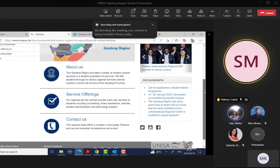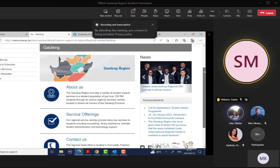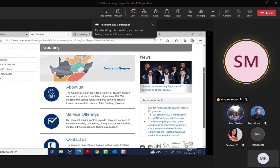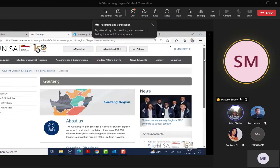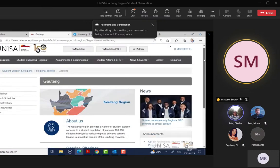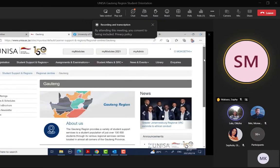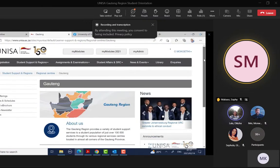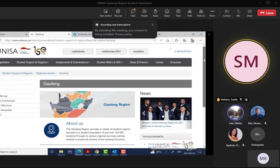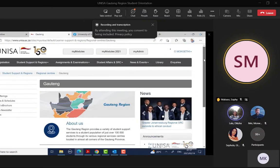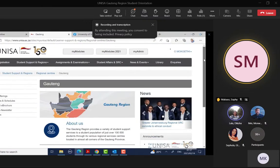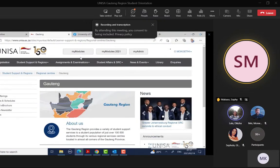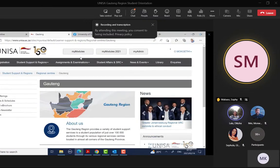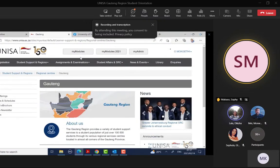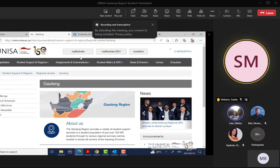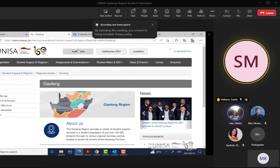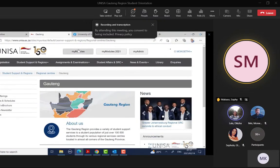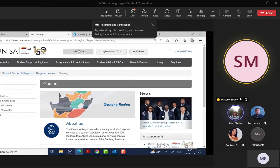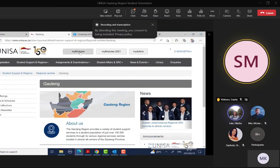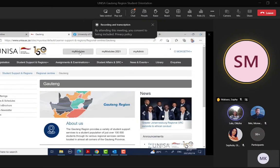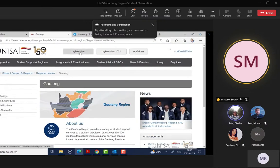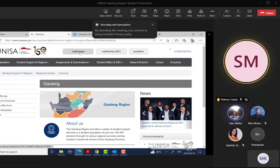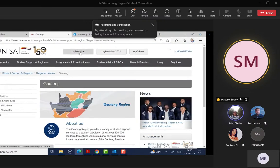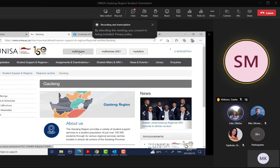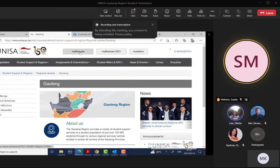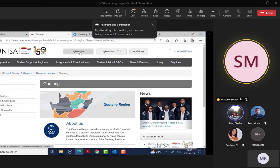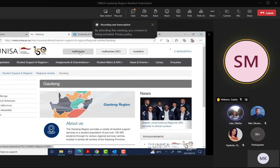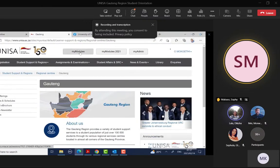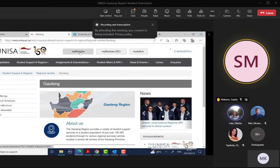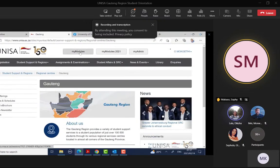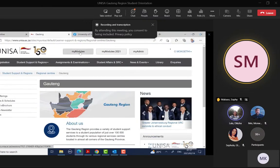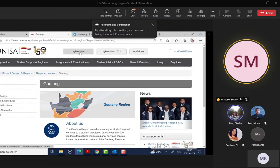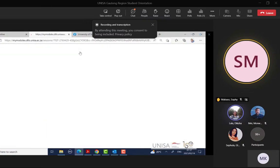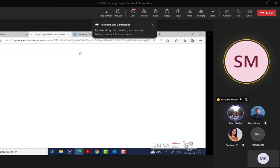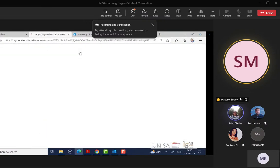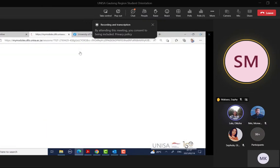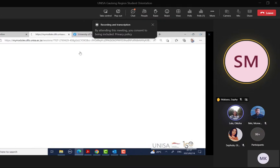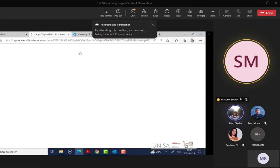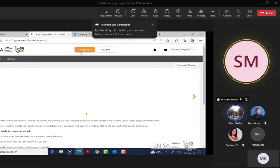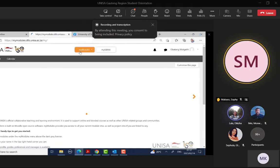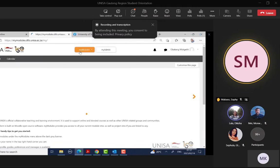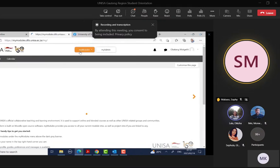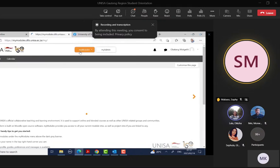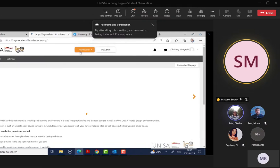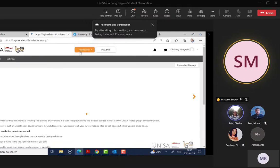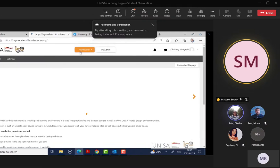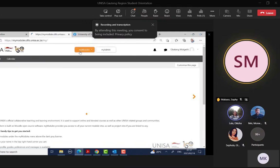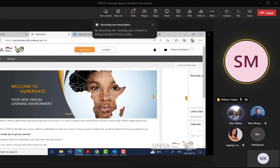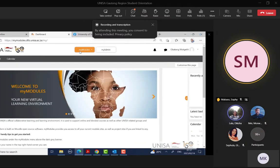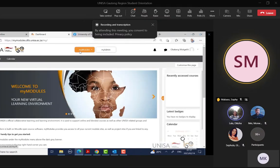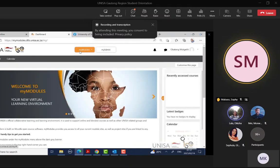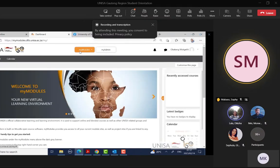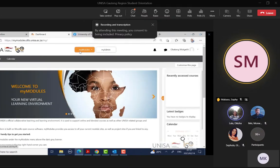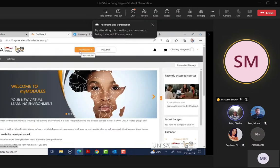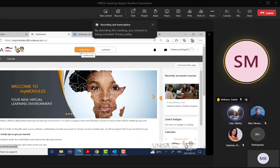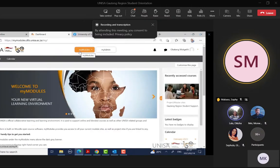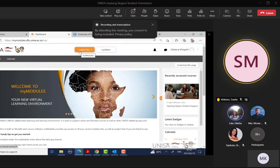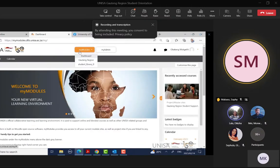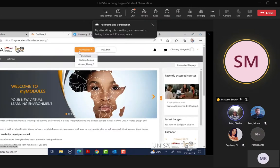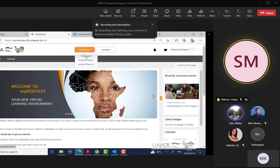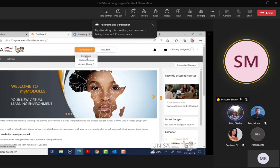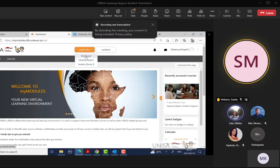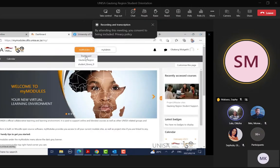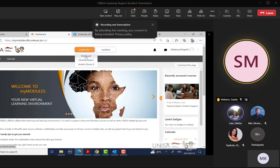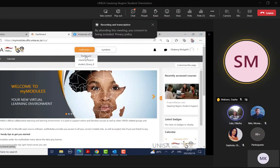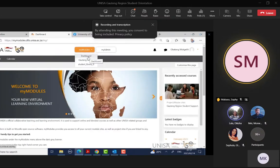in the read we've got a special site called a project site and you can click on my modules